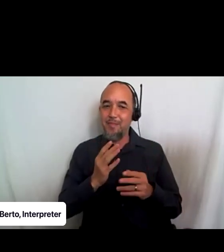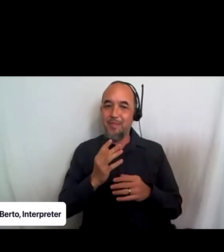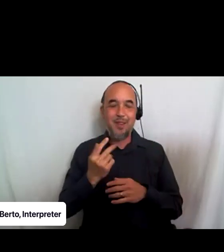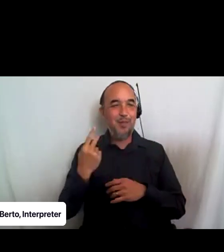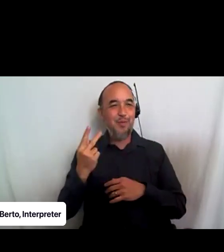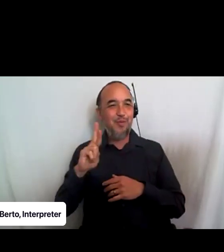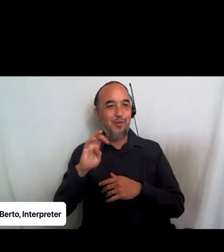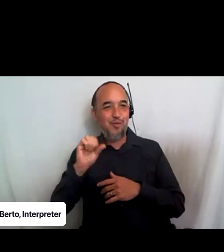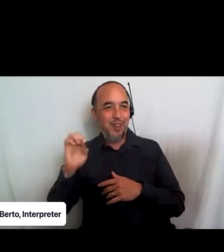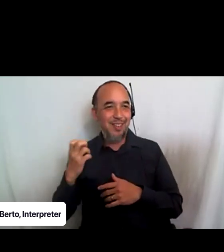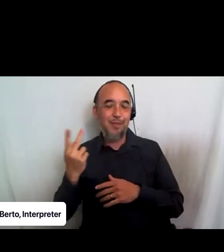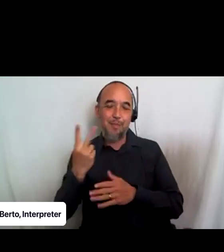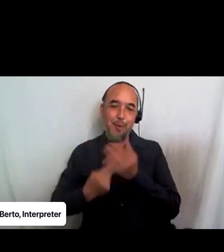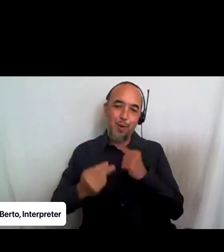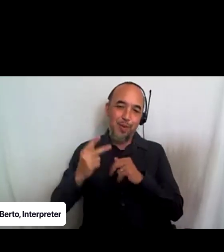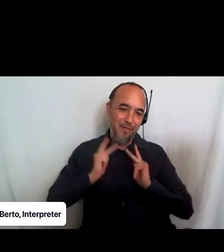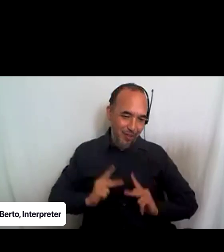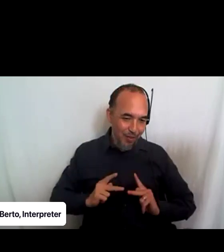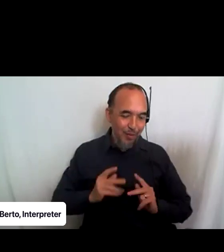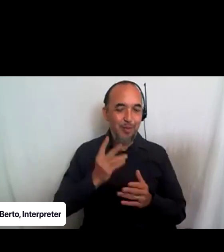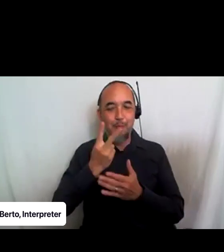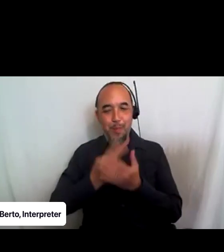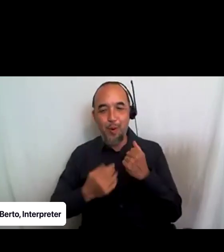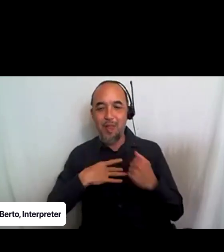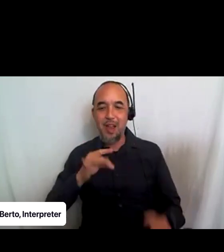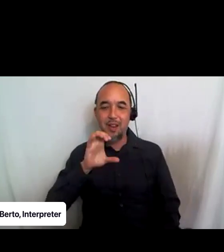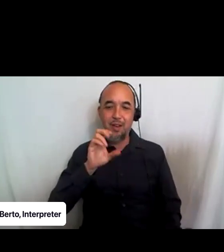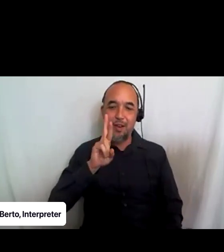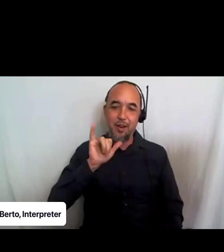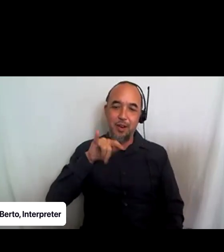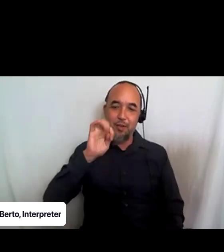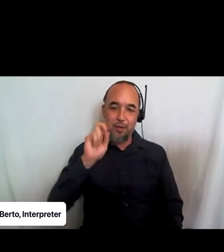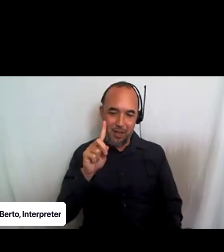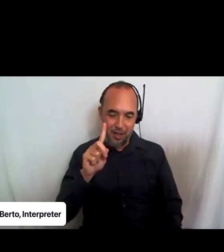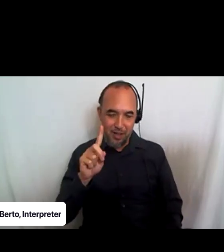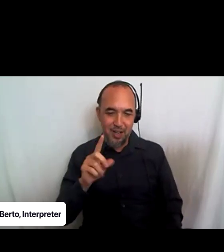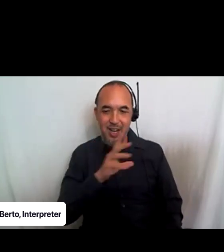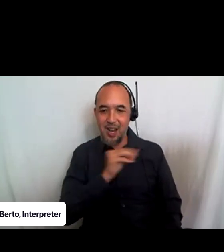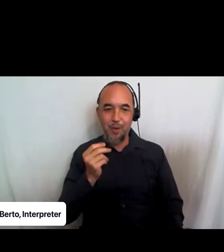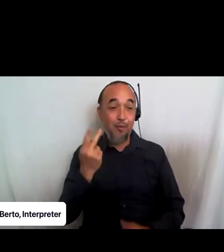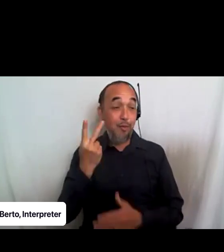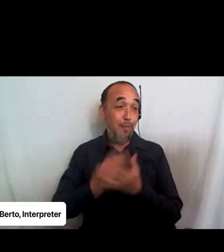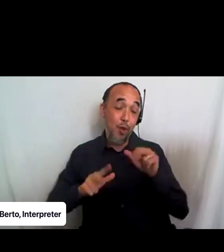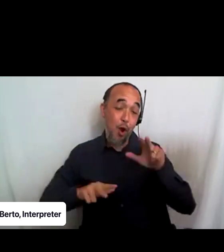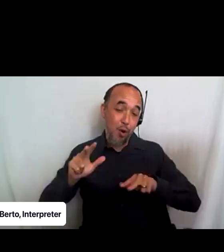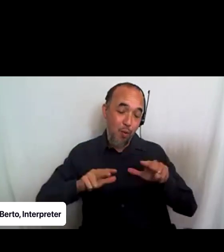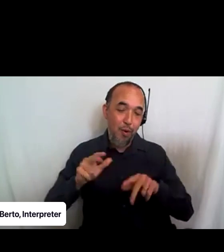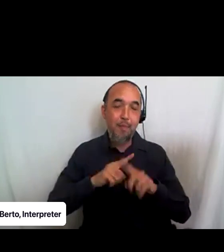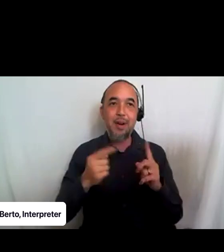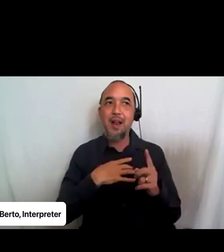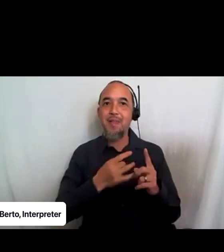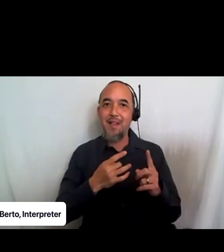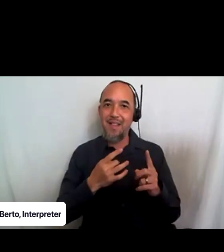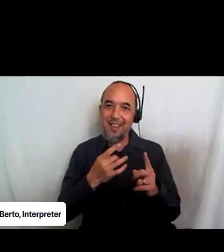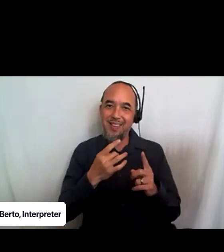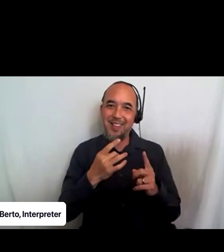and we're both, out of place, awkward people. But I loved the physical comedy bits and air guitar